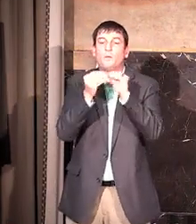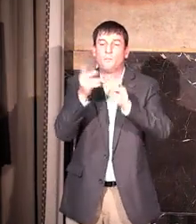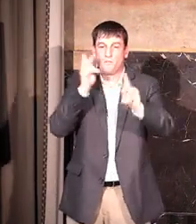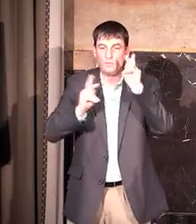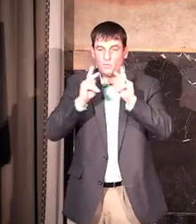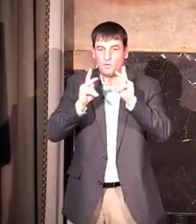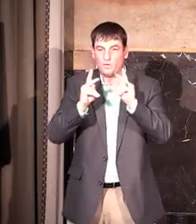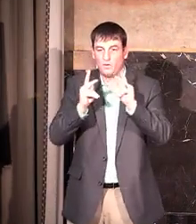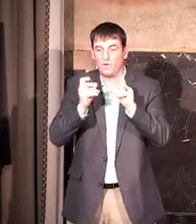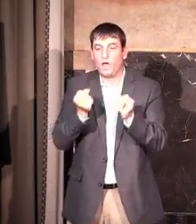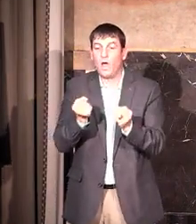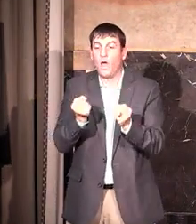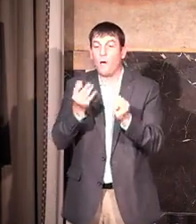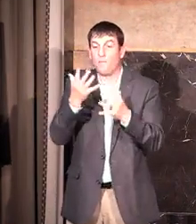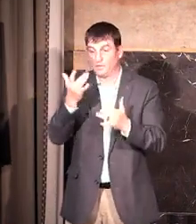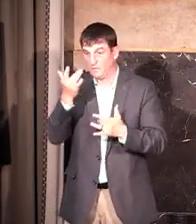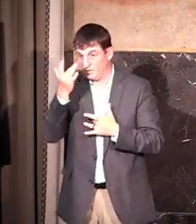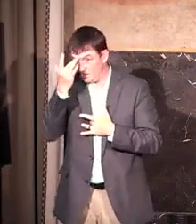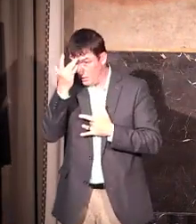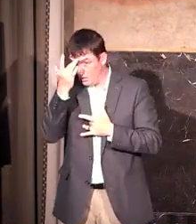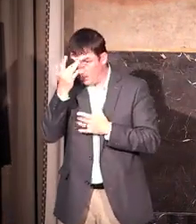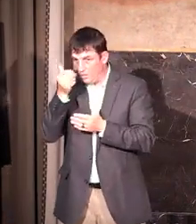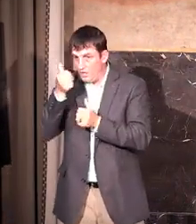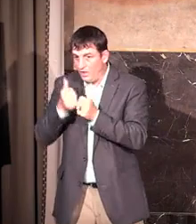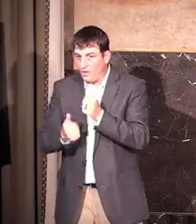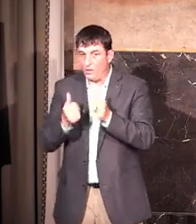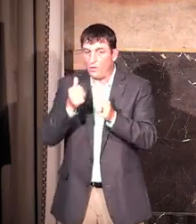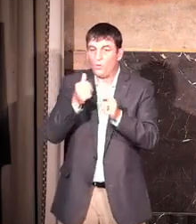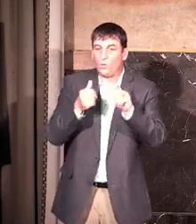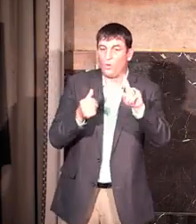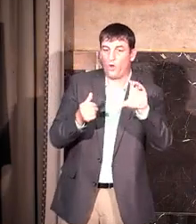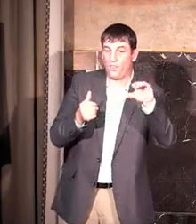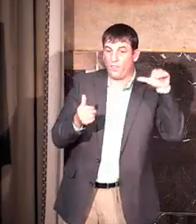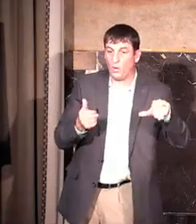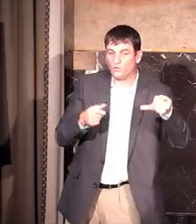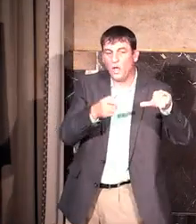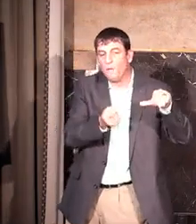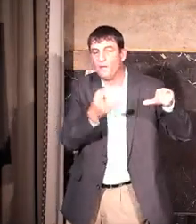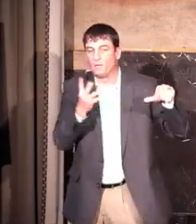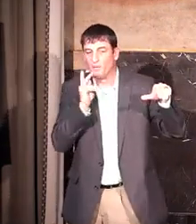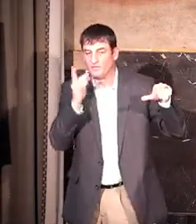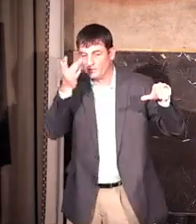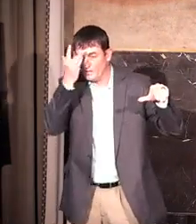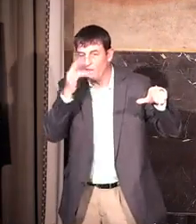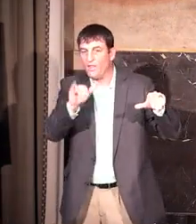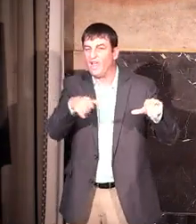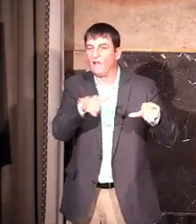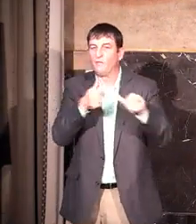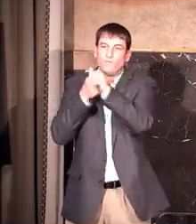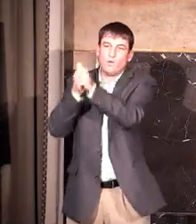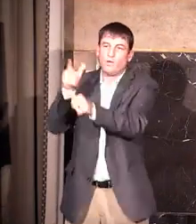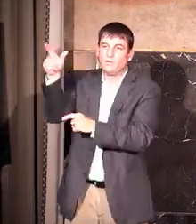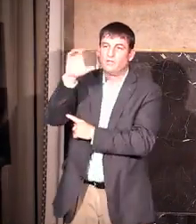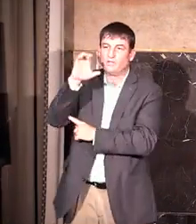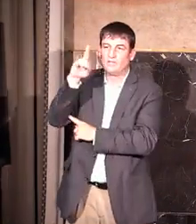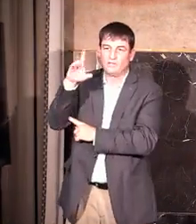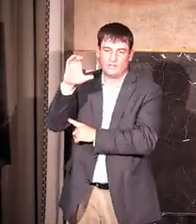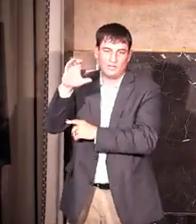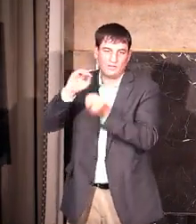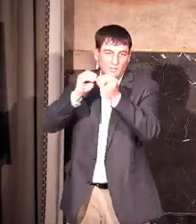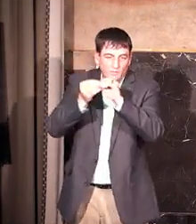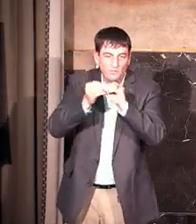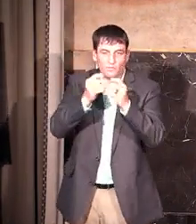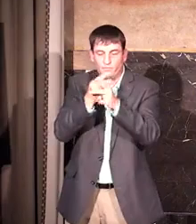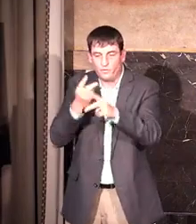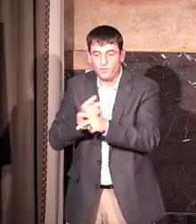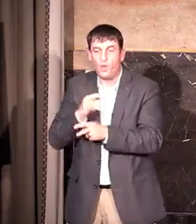cases per 100,000, and it's a formulation that actually the CDC does. And then also we're going to be looking at hospitalization